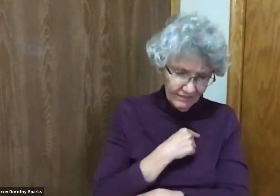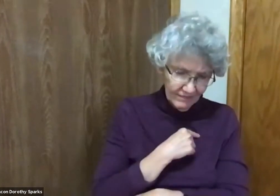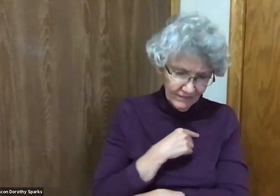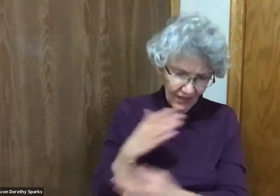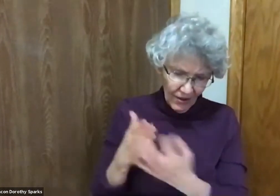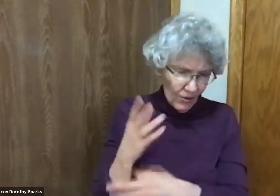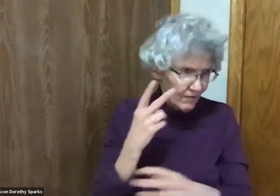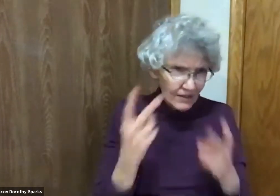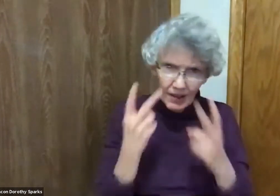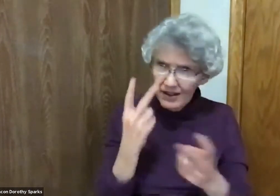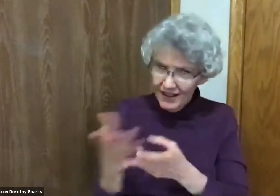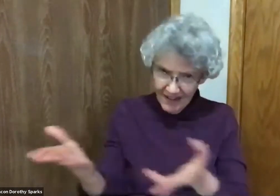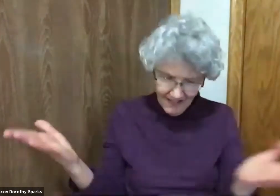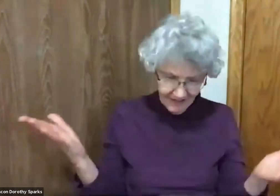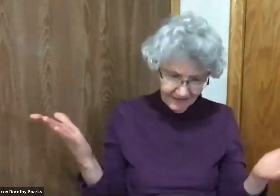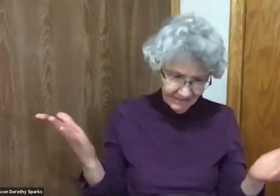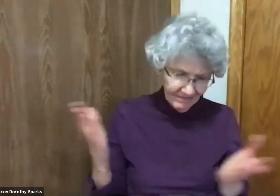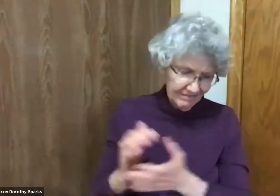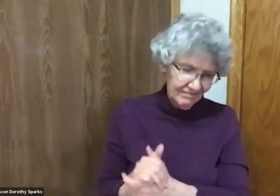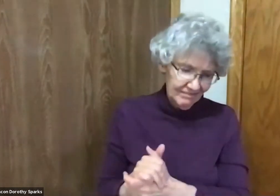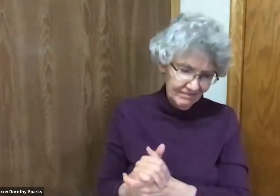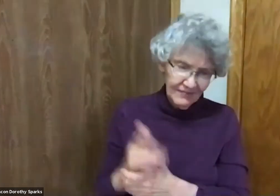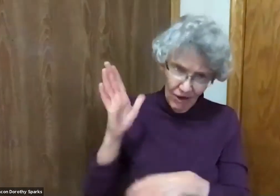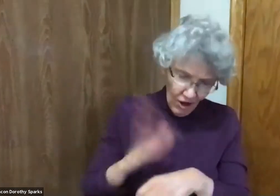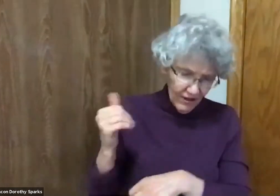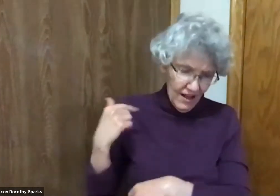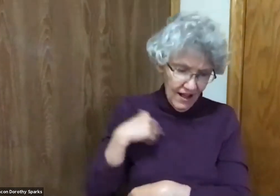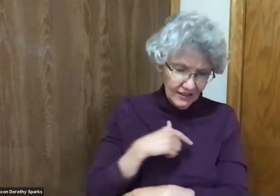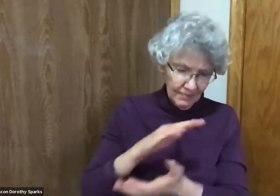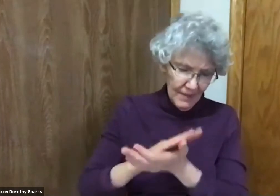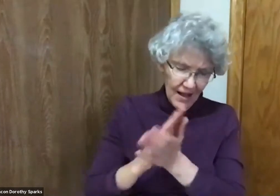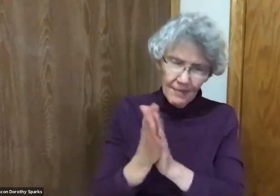you call us with your voice, made visible in flame.